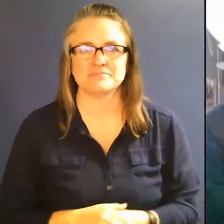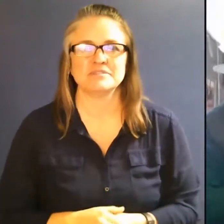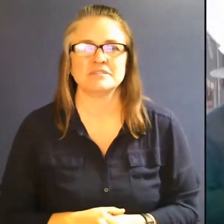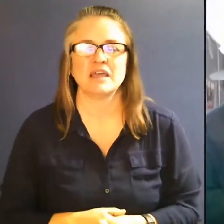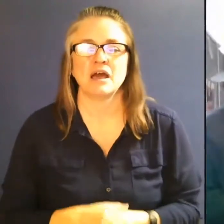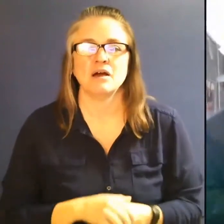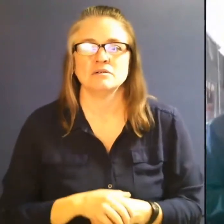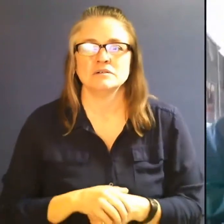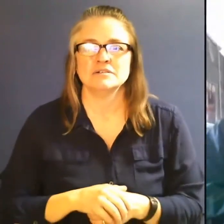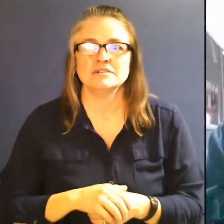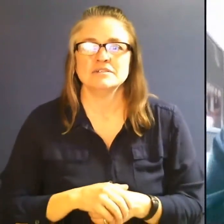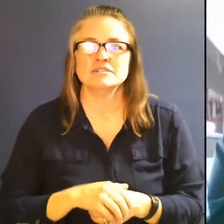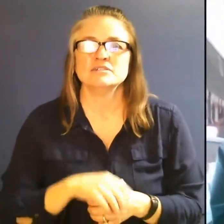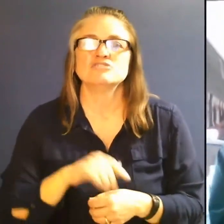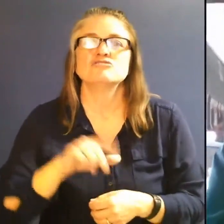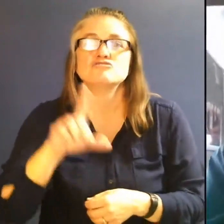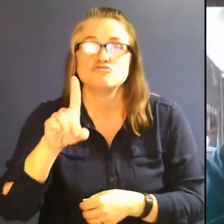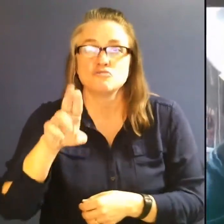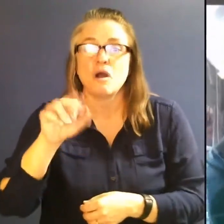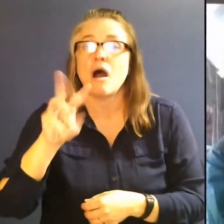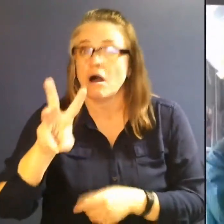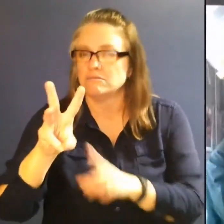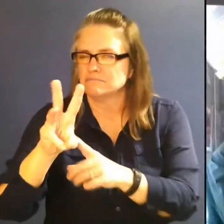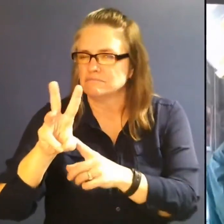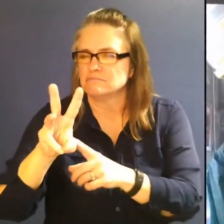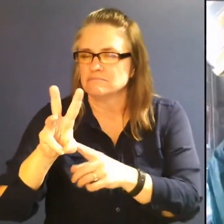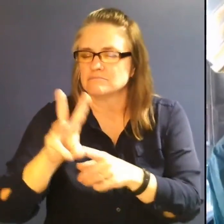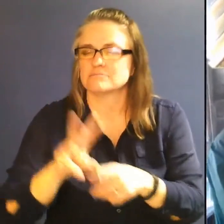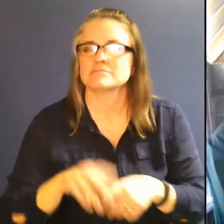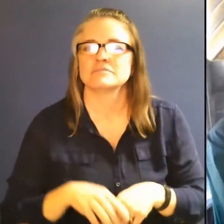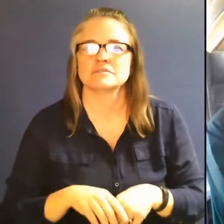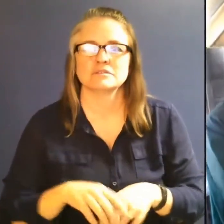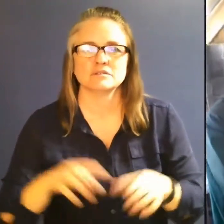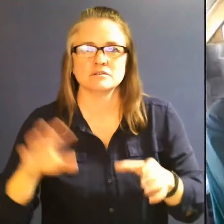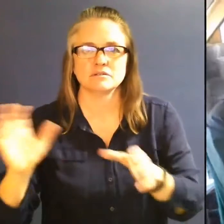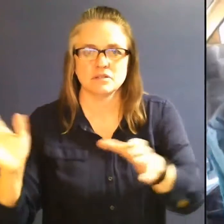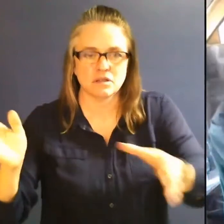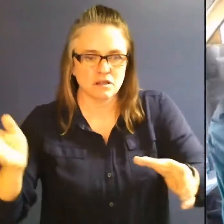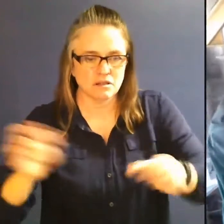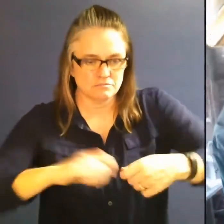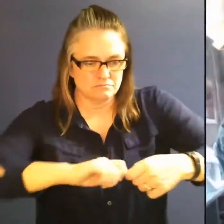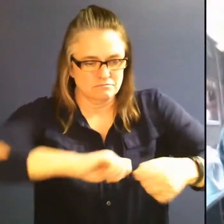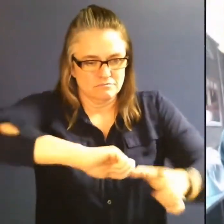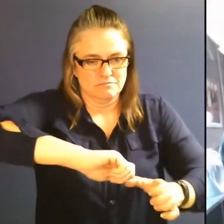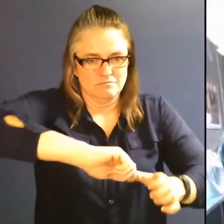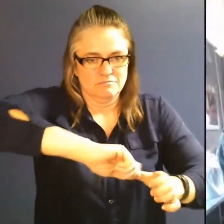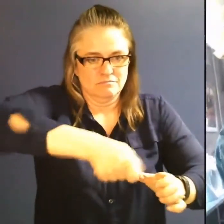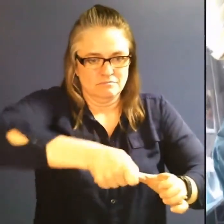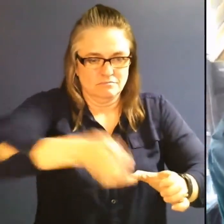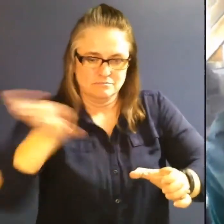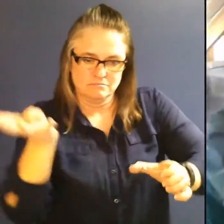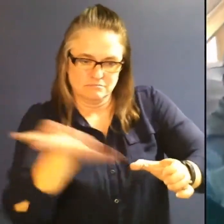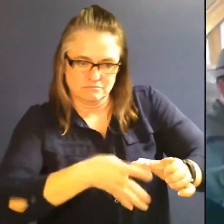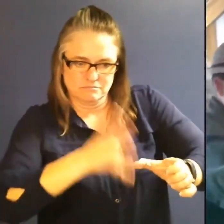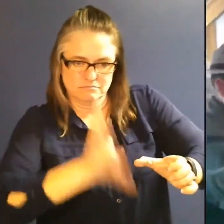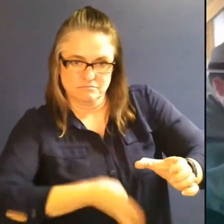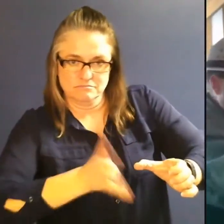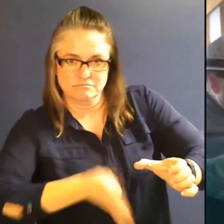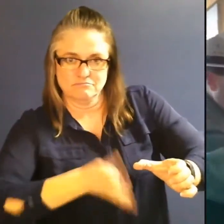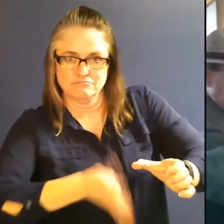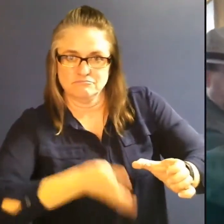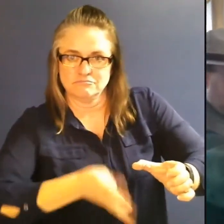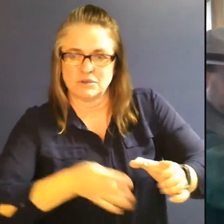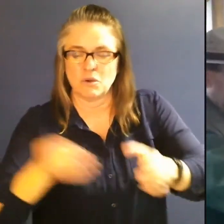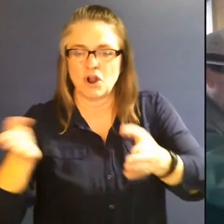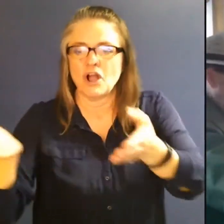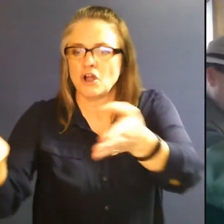of here. So you'll just go for it. You just go for it and pour it all into here. You open this tap, you'll close this, and so on. Or if you have